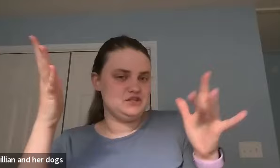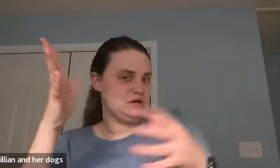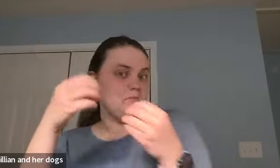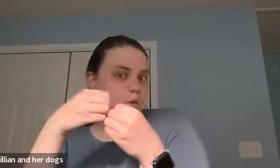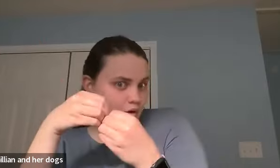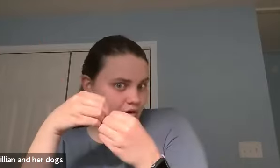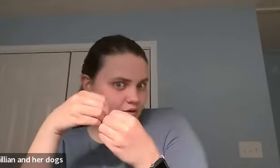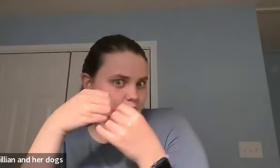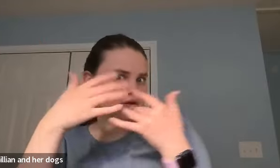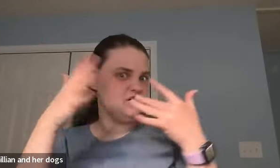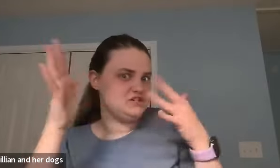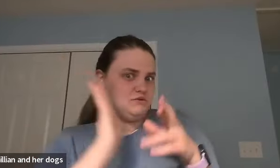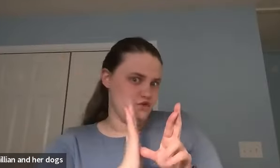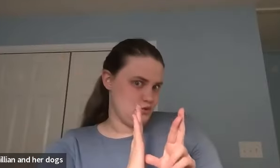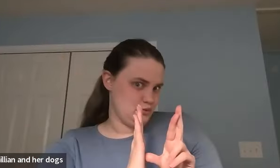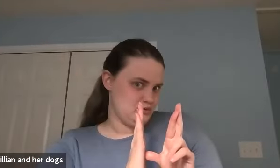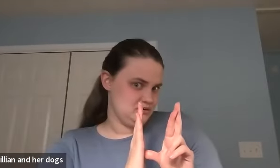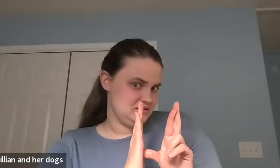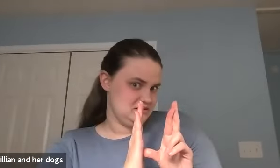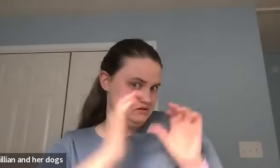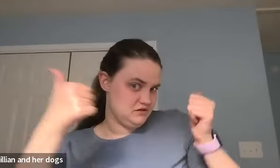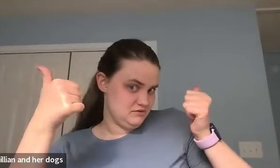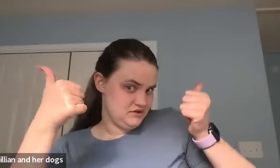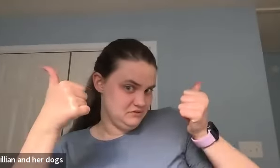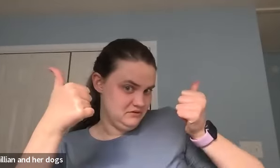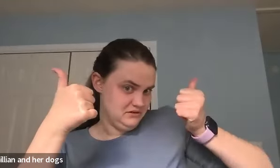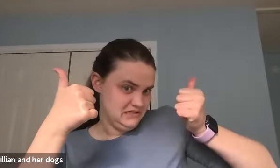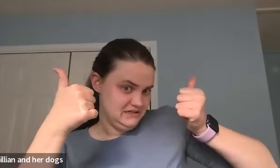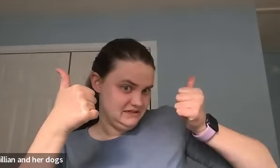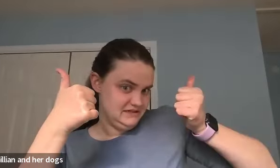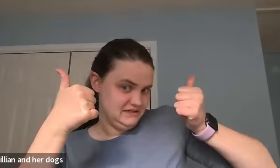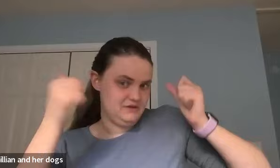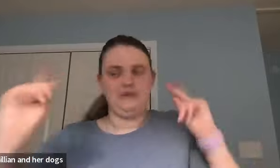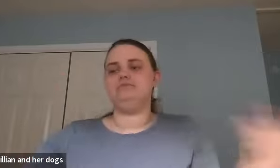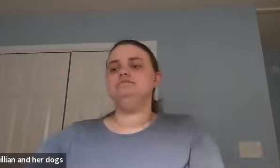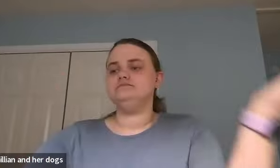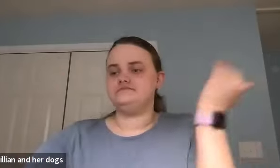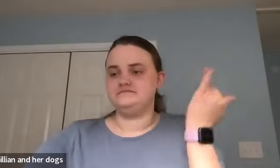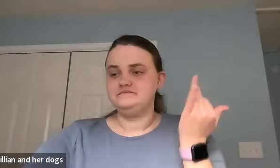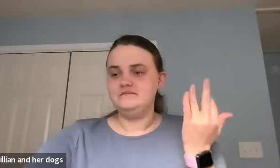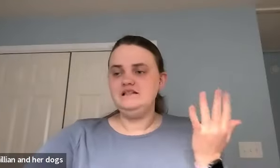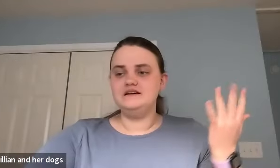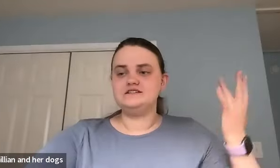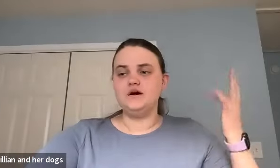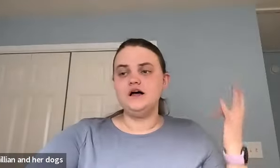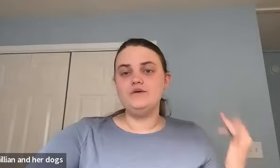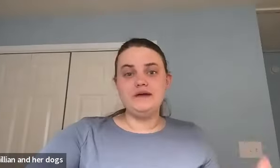there any more, or are we good to review? Good to review? Okay. Let's go all the way back